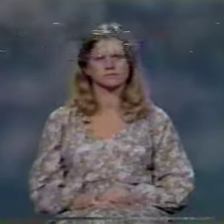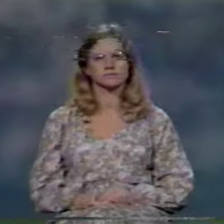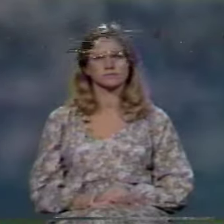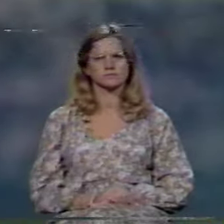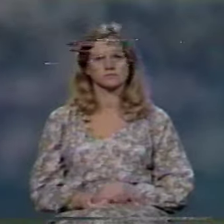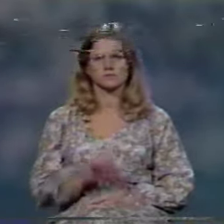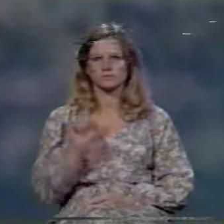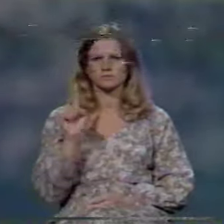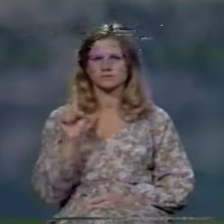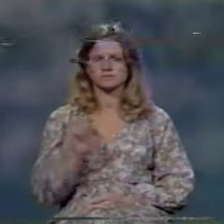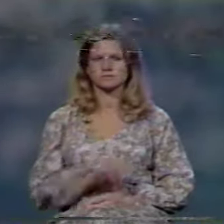1.